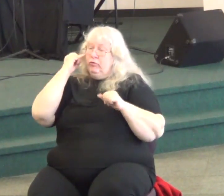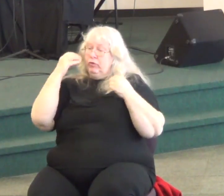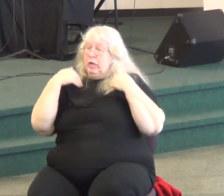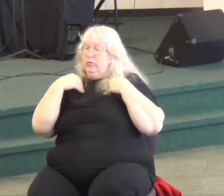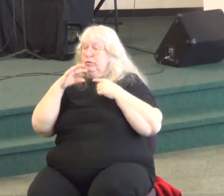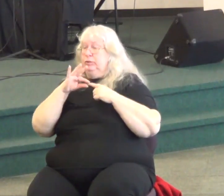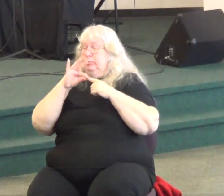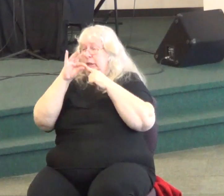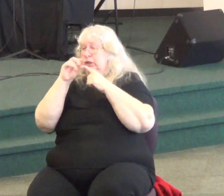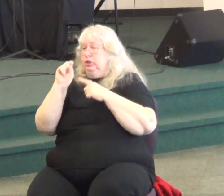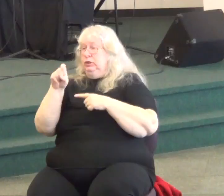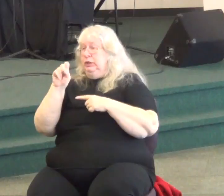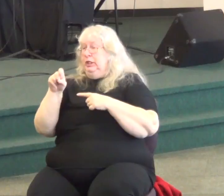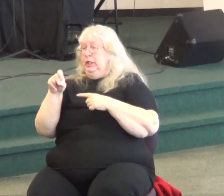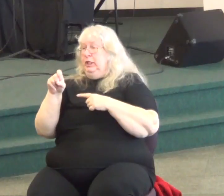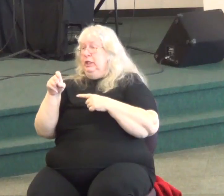you to come up and be prayed for.